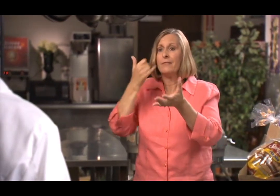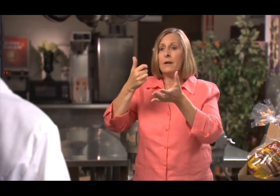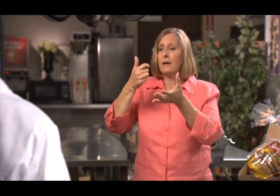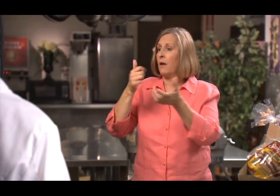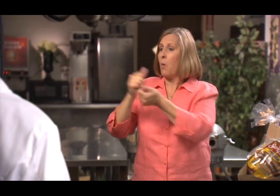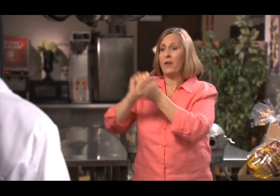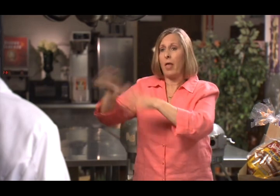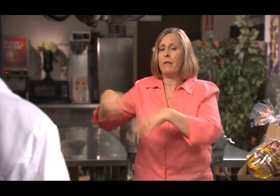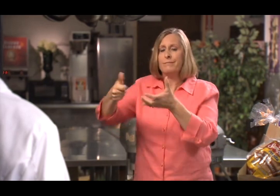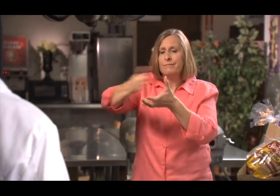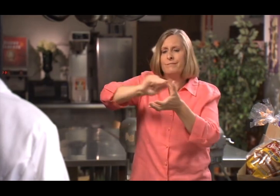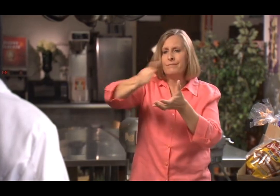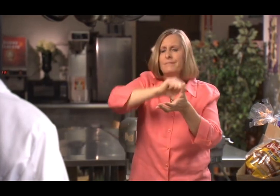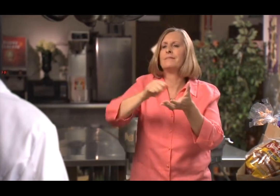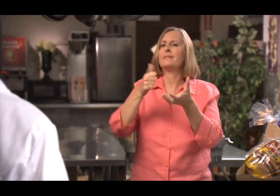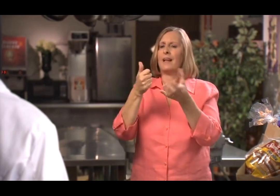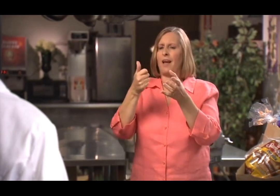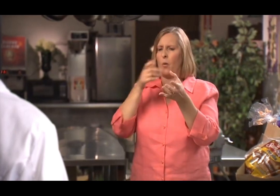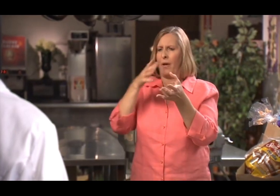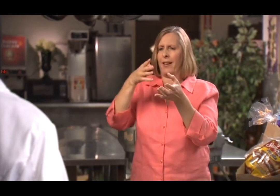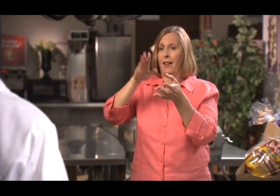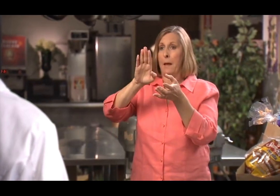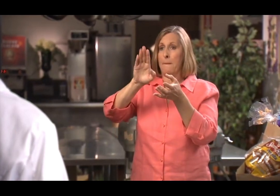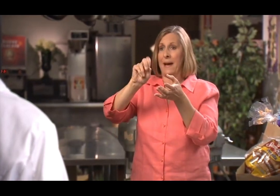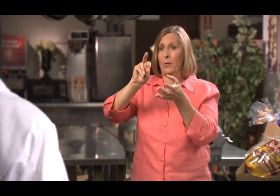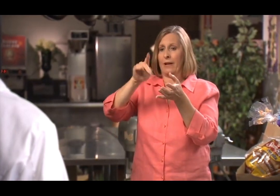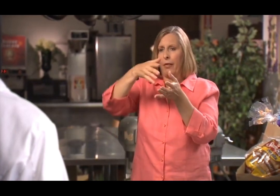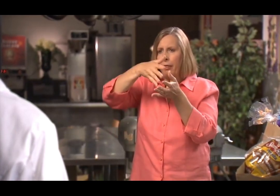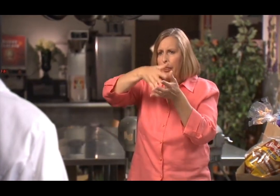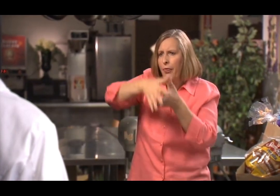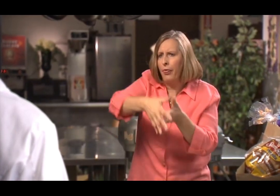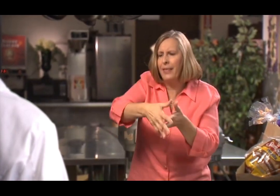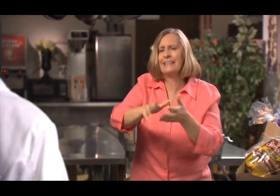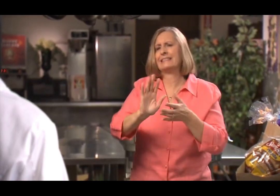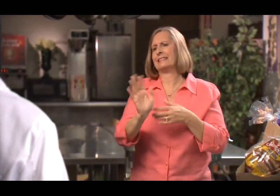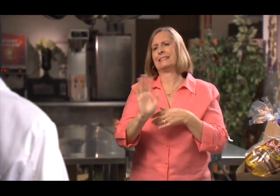That will assure that you don't get bacteria from the surface inside the food.